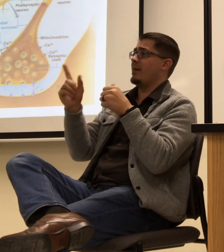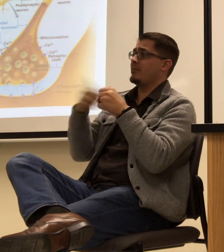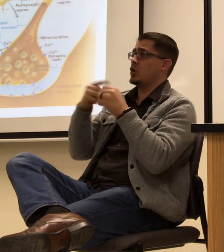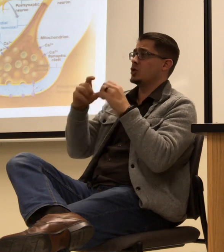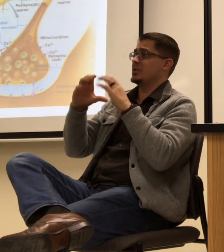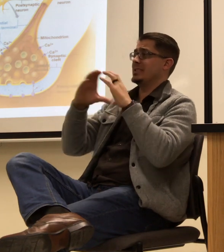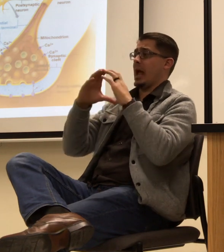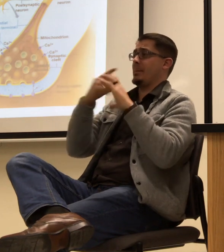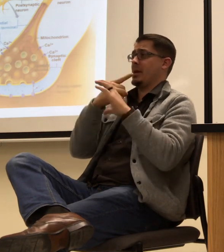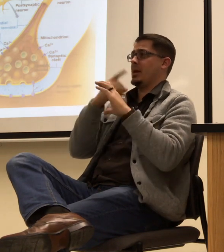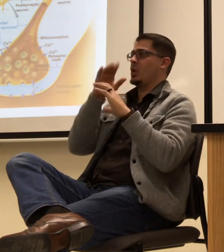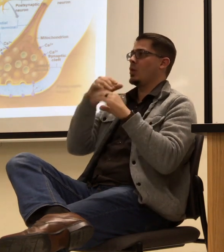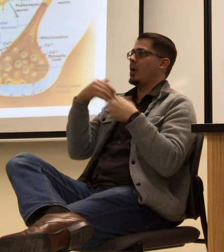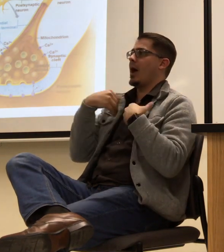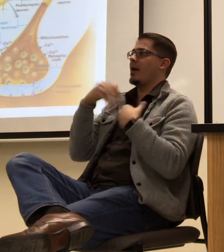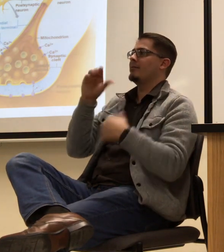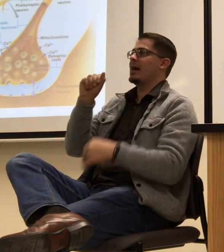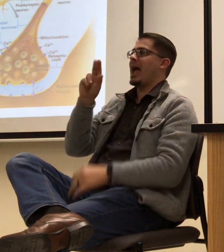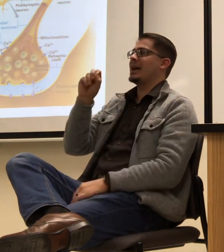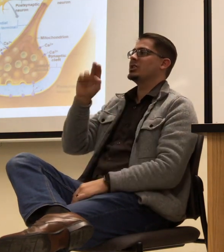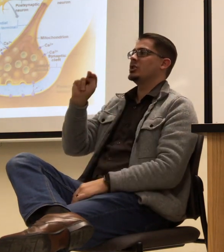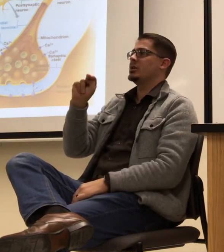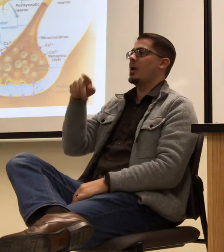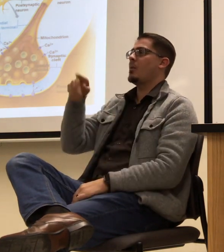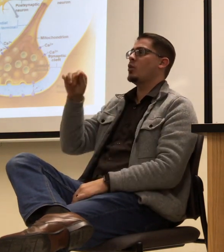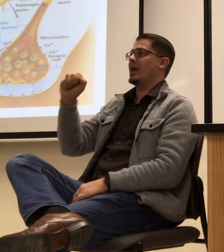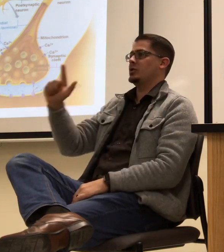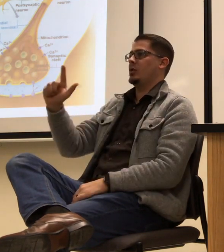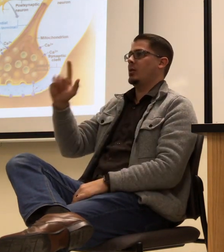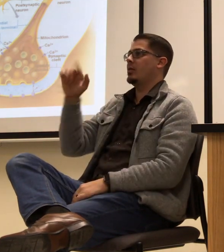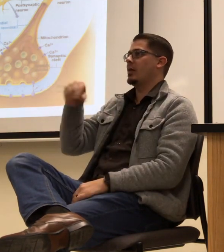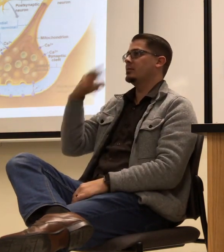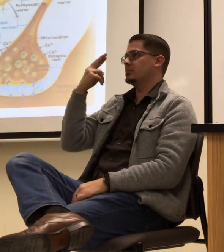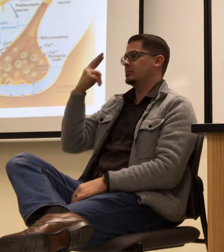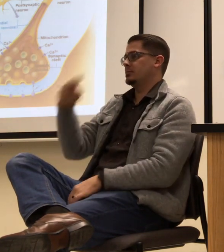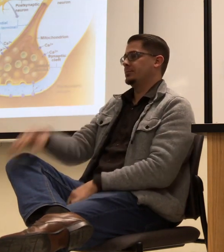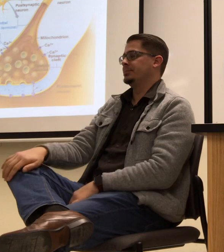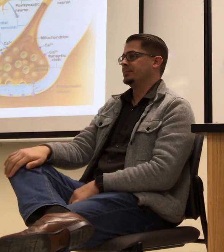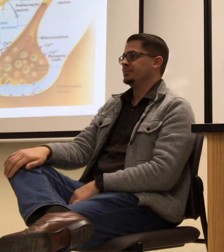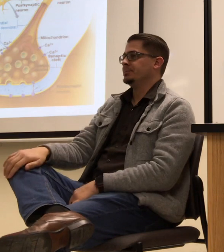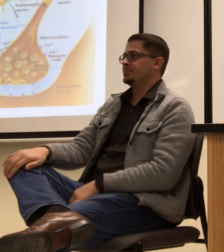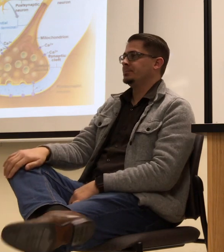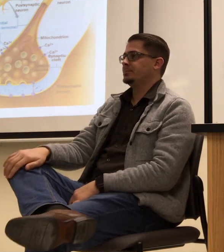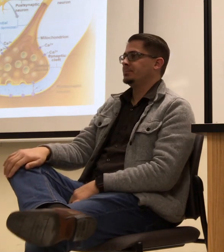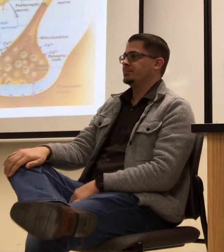segment, you'll get an action potential. Okay, so that's what you're doing.